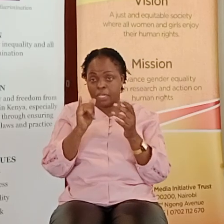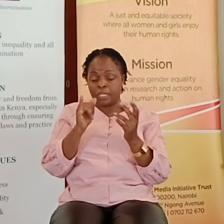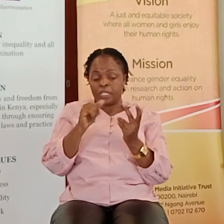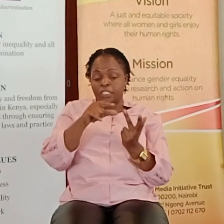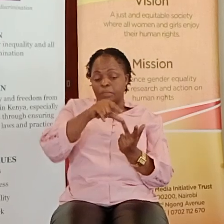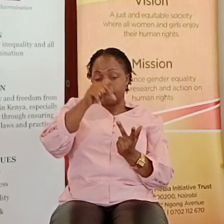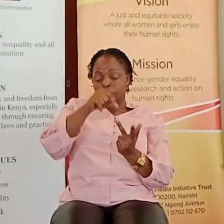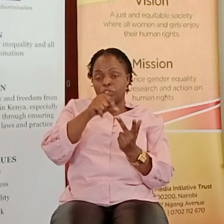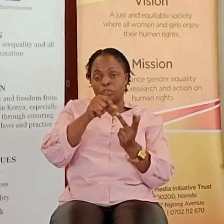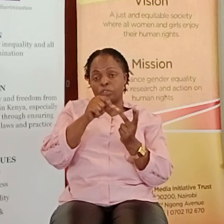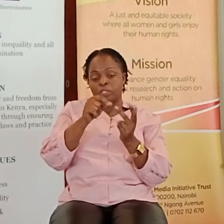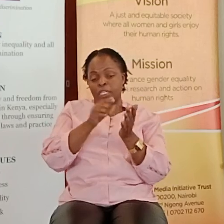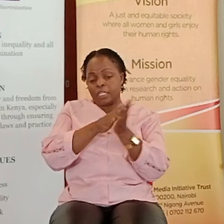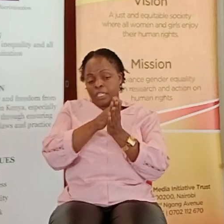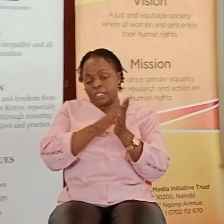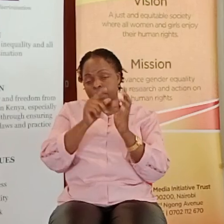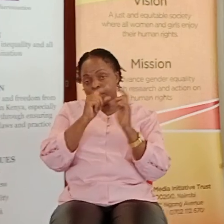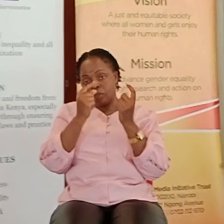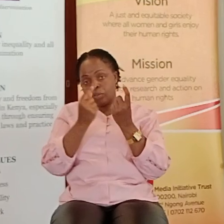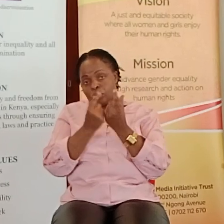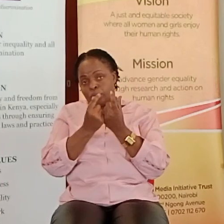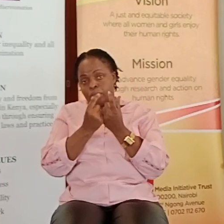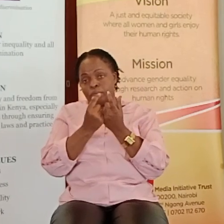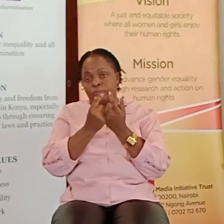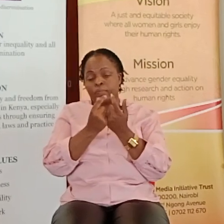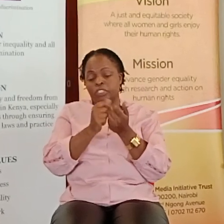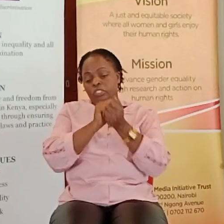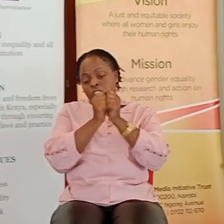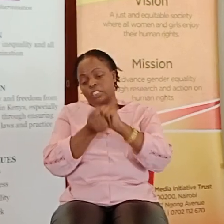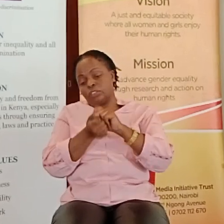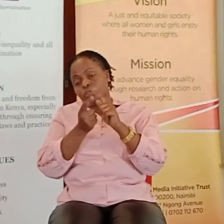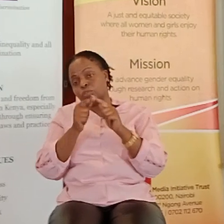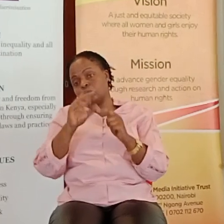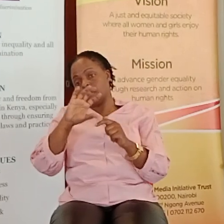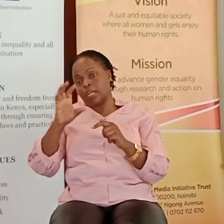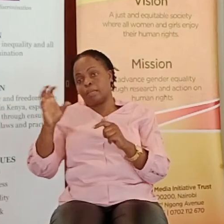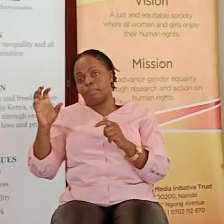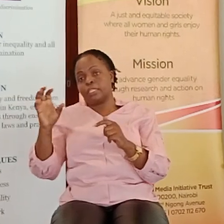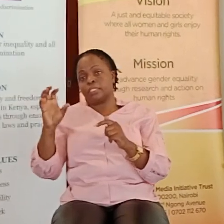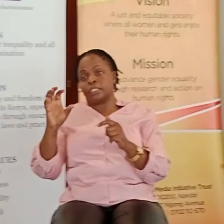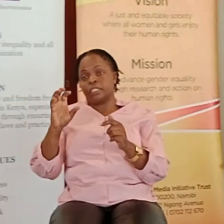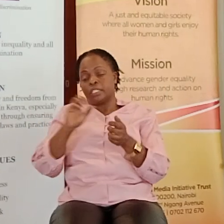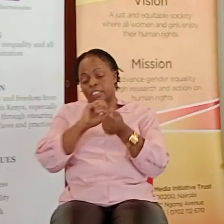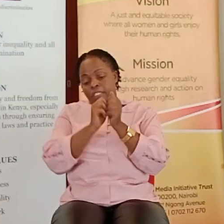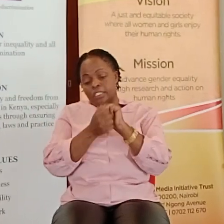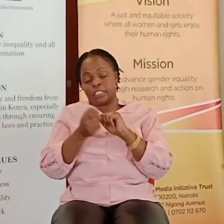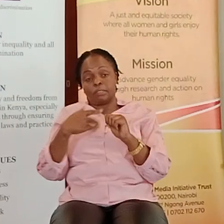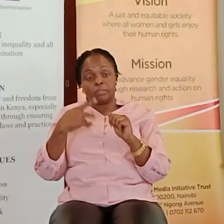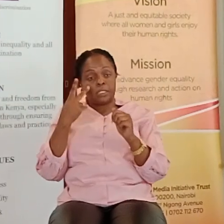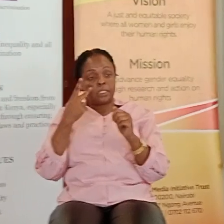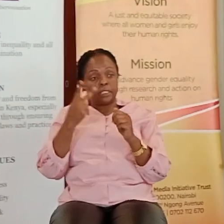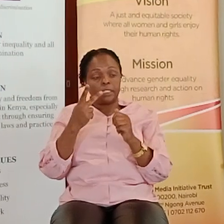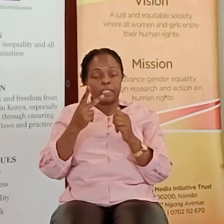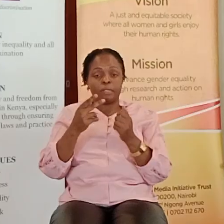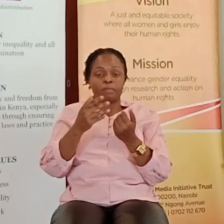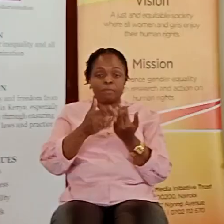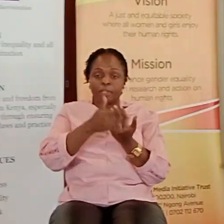change. I see organizations like CARE Kenya, Agnes Africa,